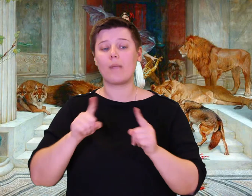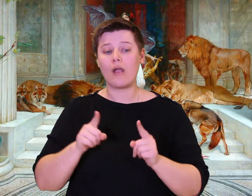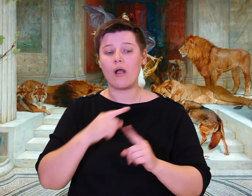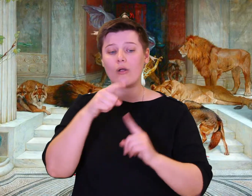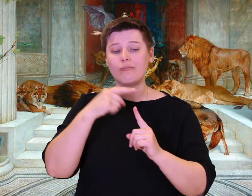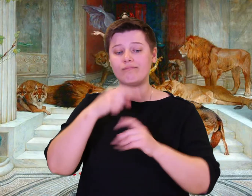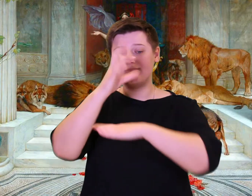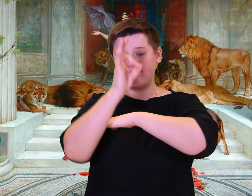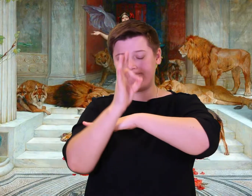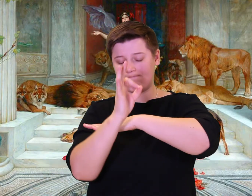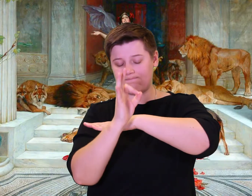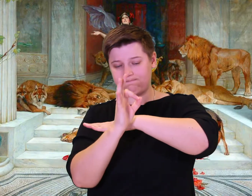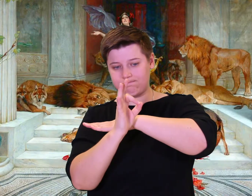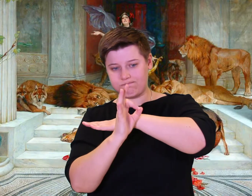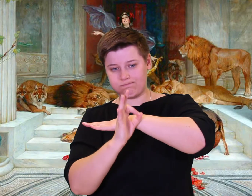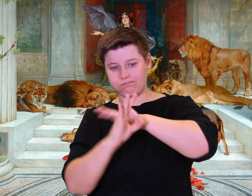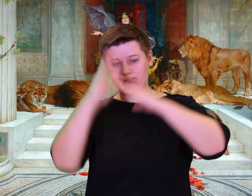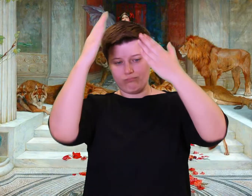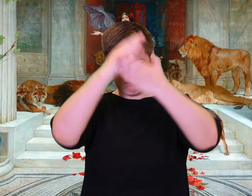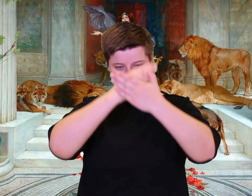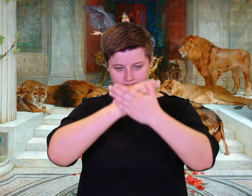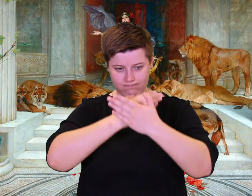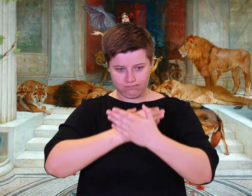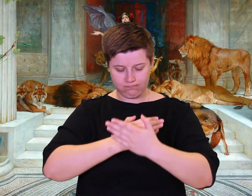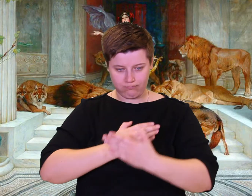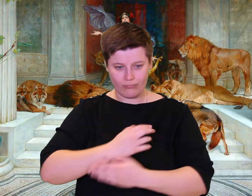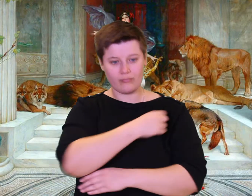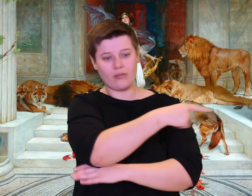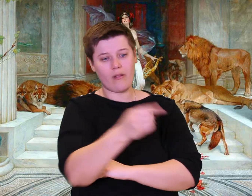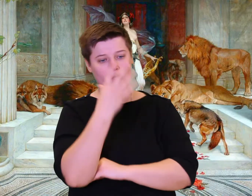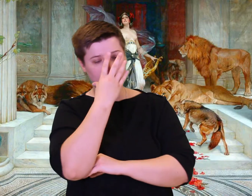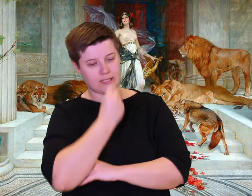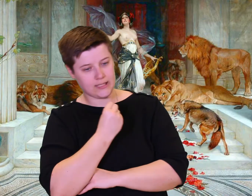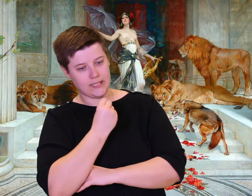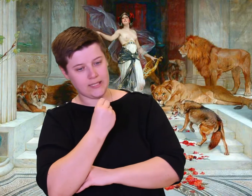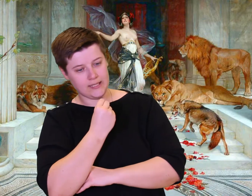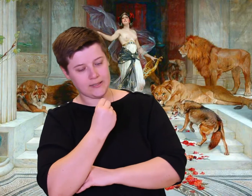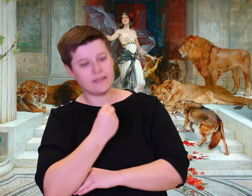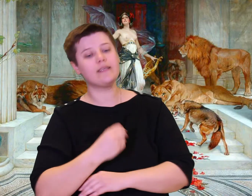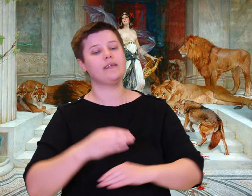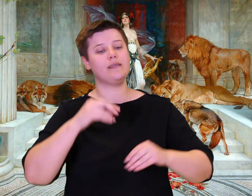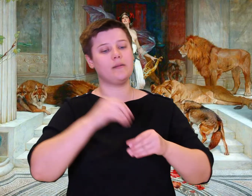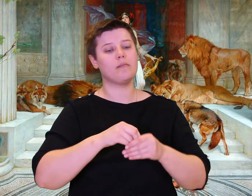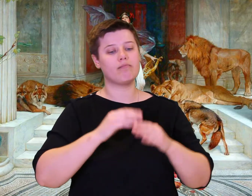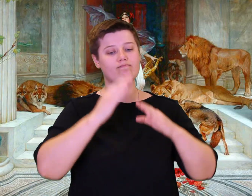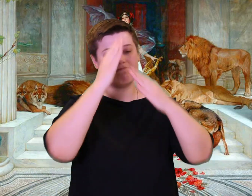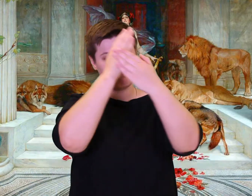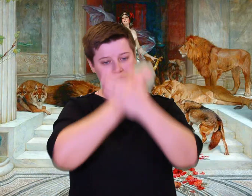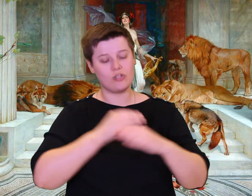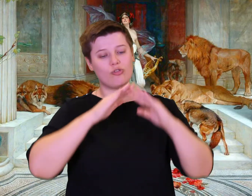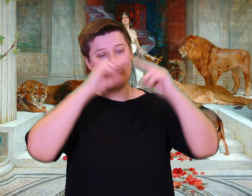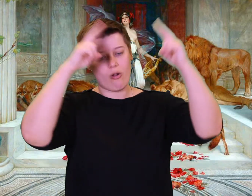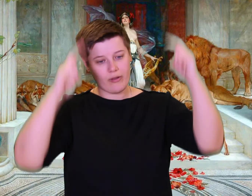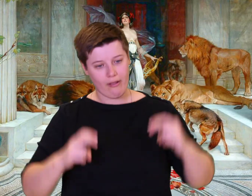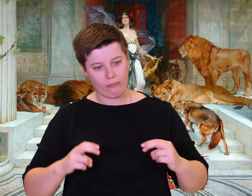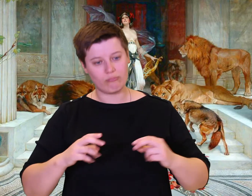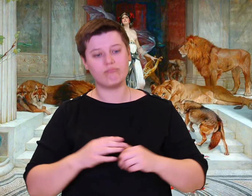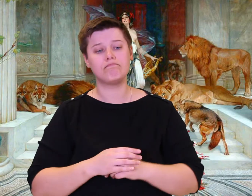But when the year was over, when months had waned and seasons turned and each long day had passed its course, my loyal men called to me and